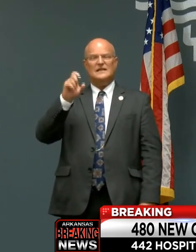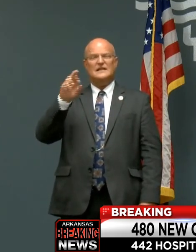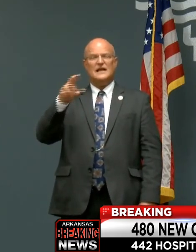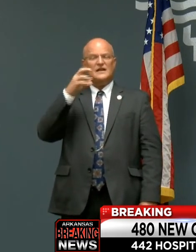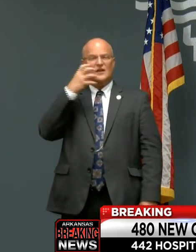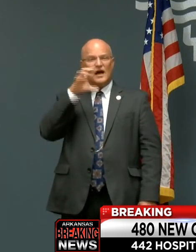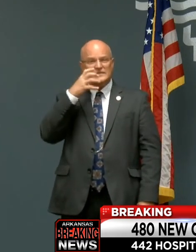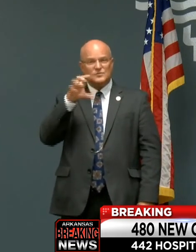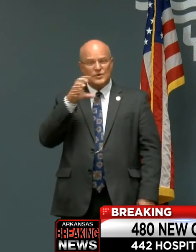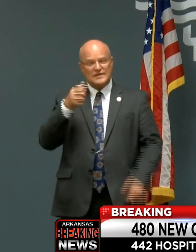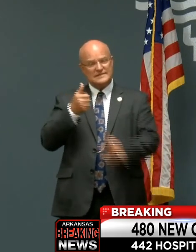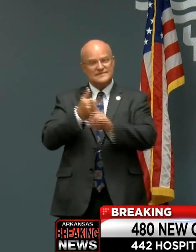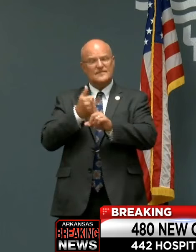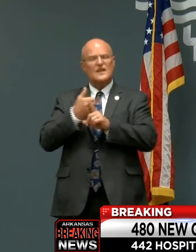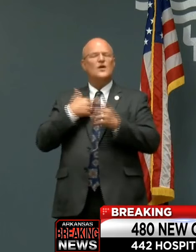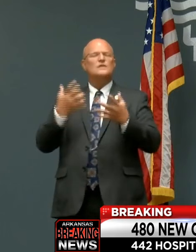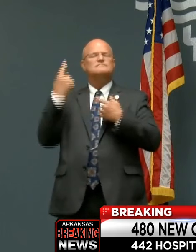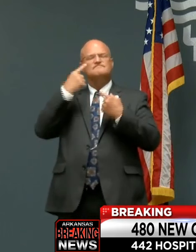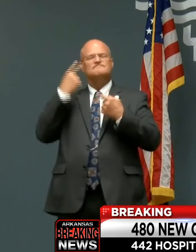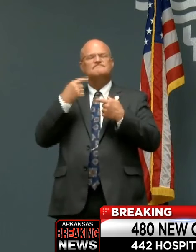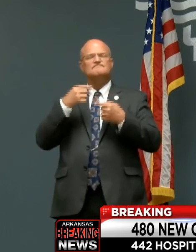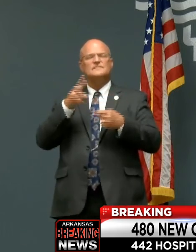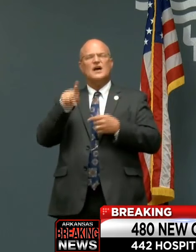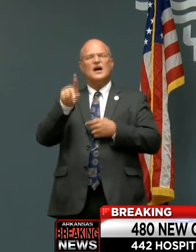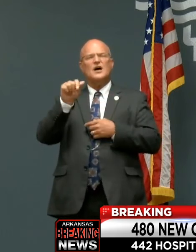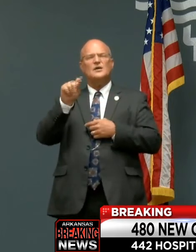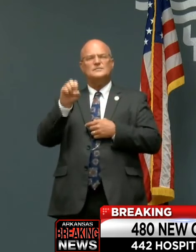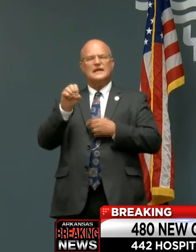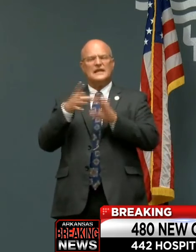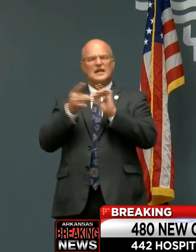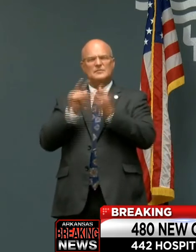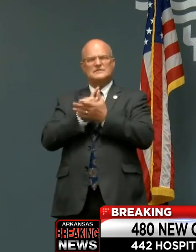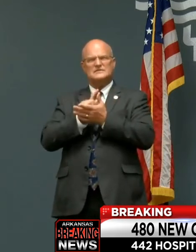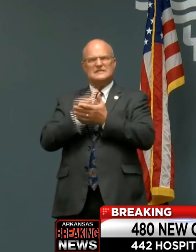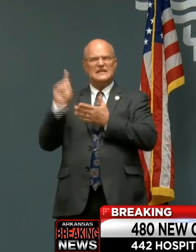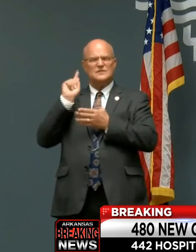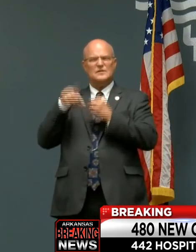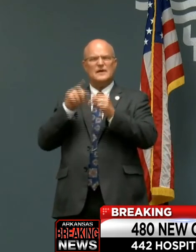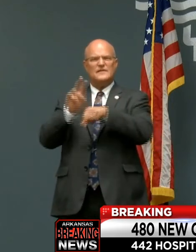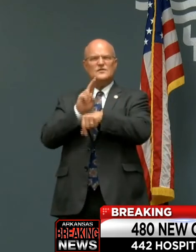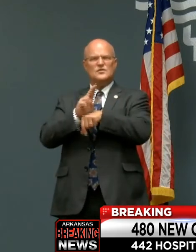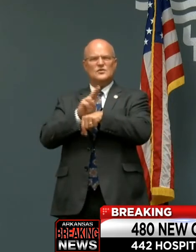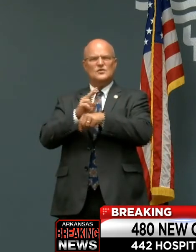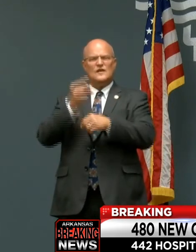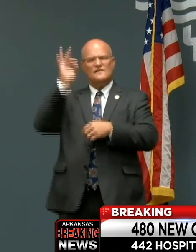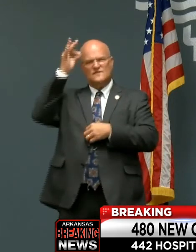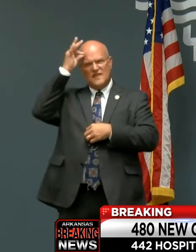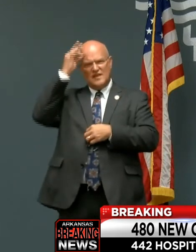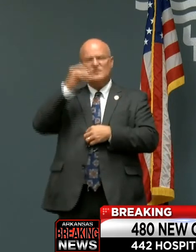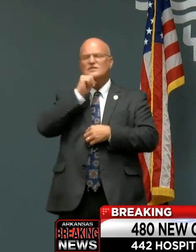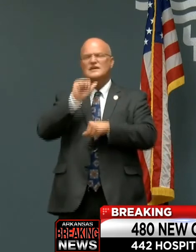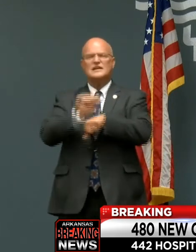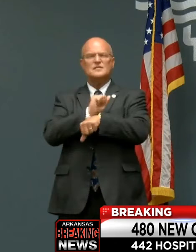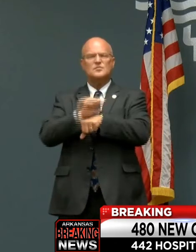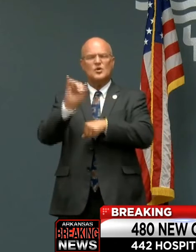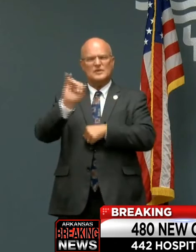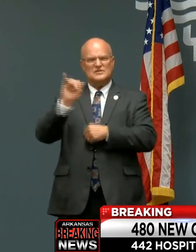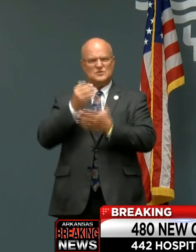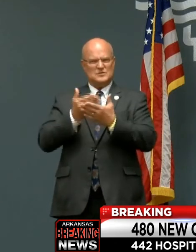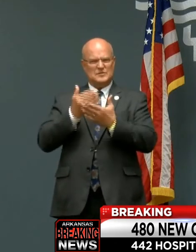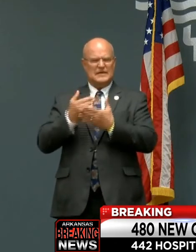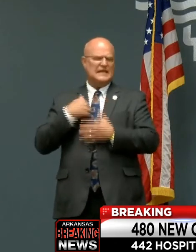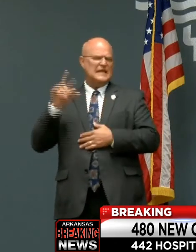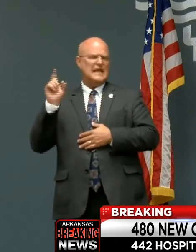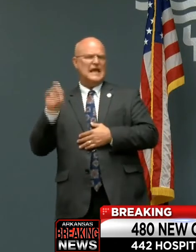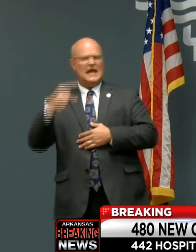Thank you, sir. I wonder if you could give us an update on your comments from last week about using the federal unemployment insurance money. And I asked that